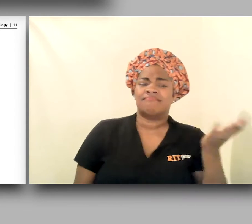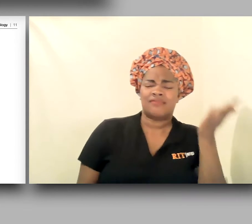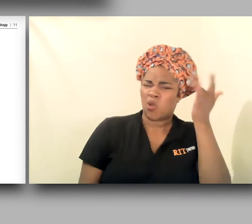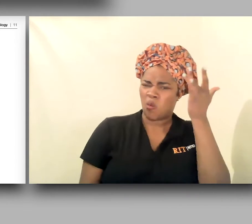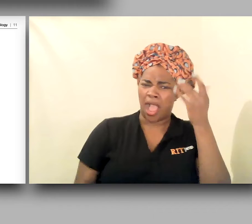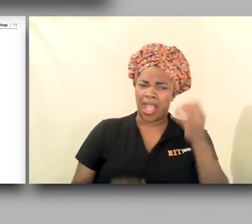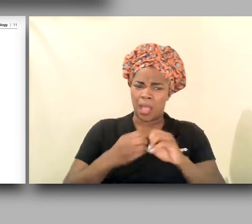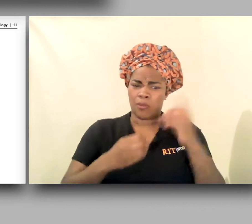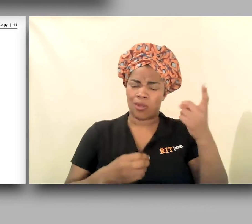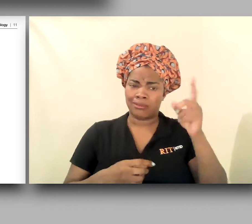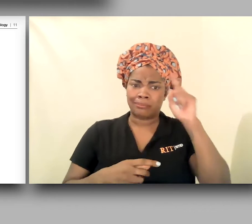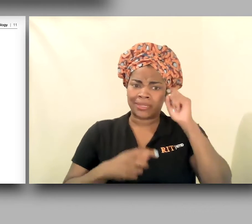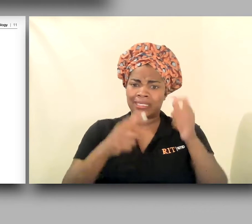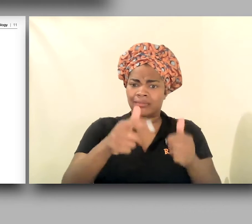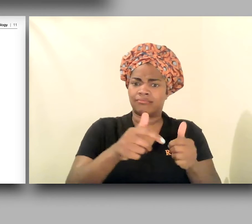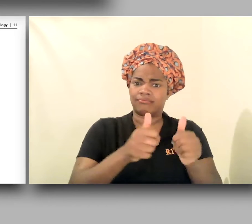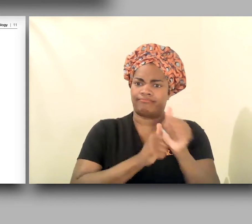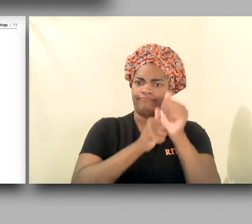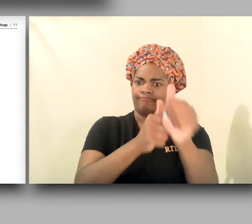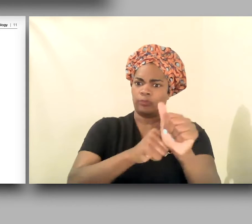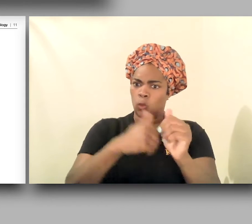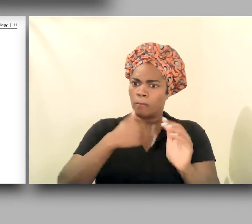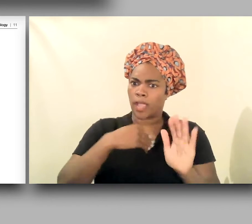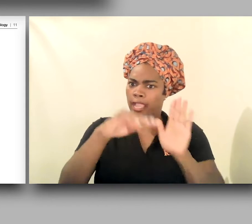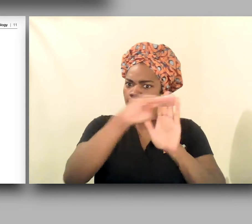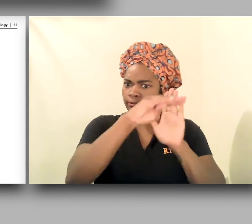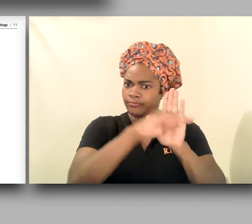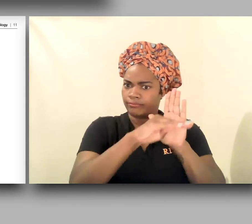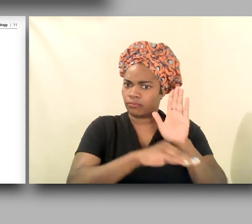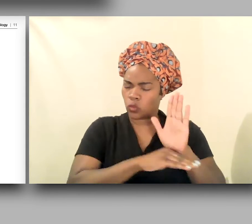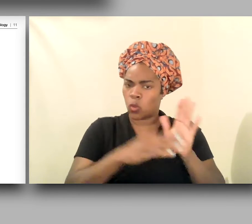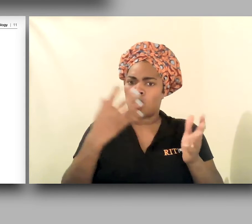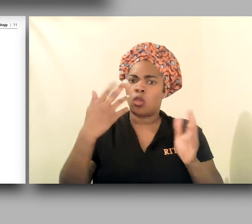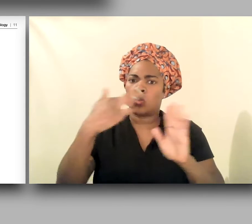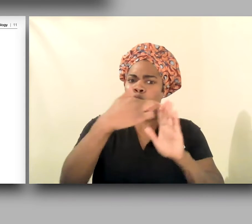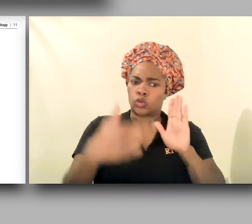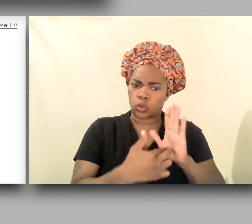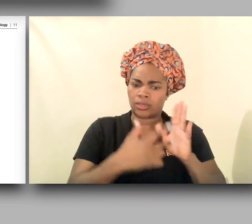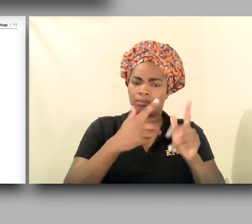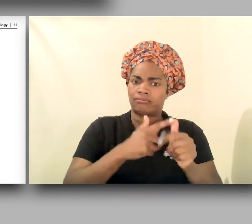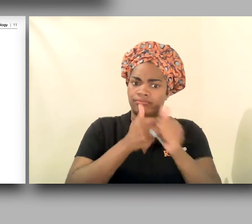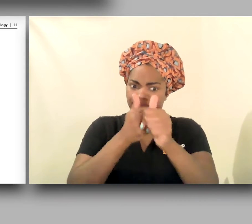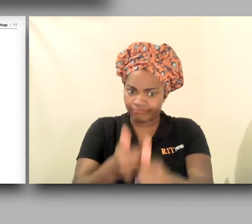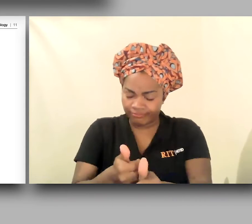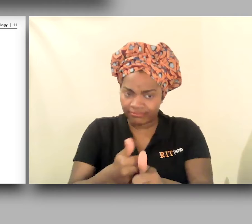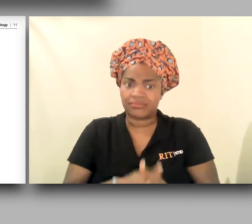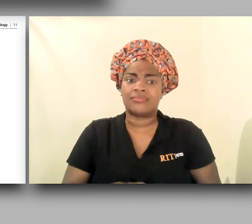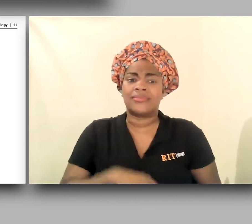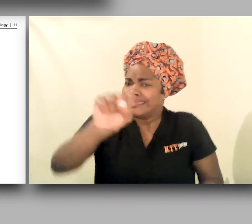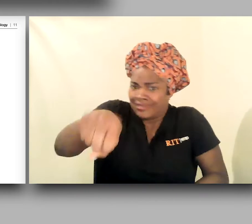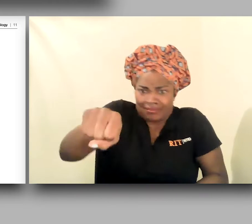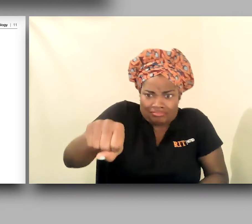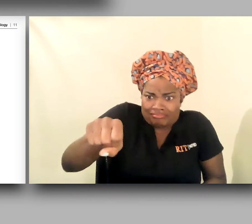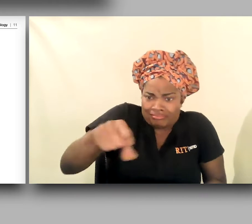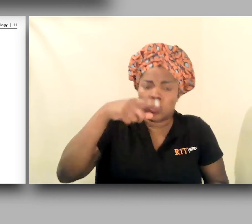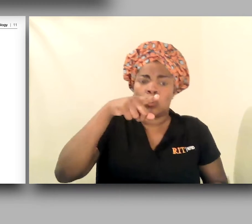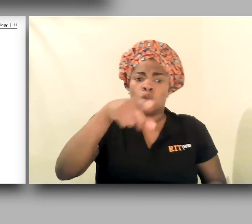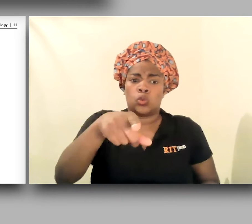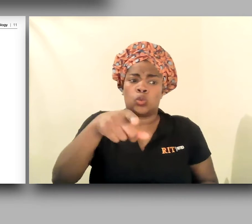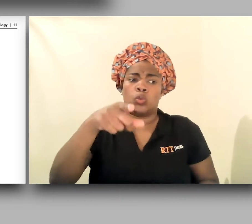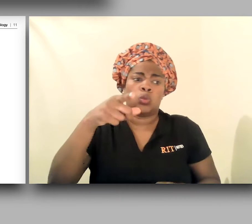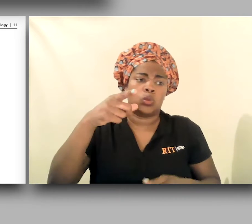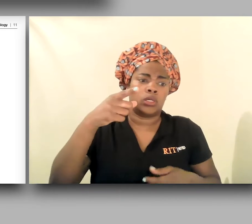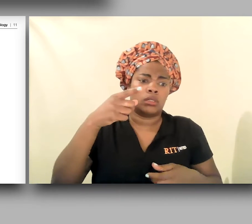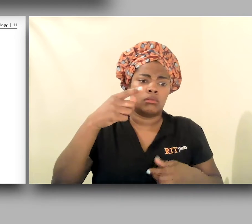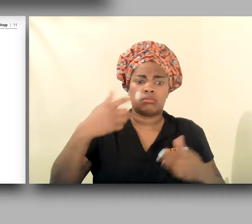true? We do have rules that you have to follow, and